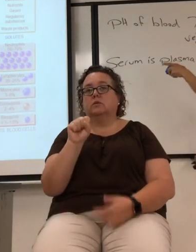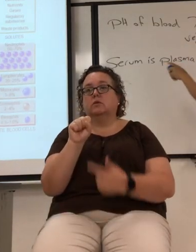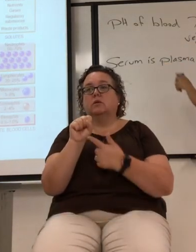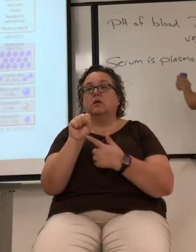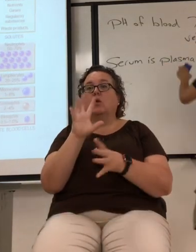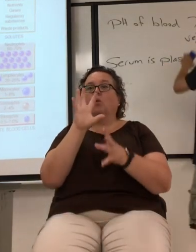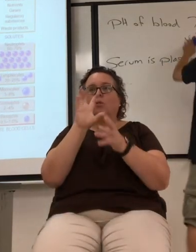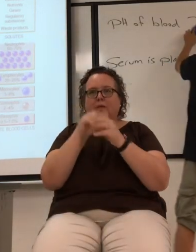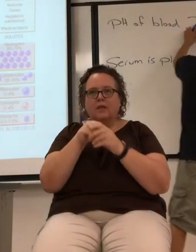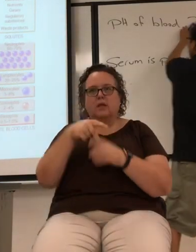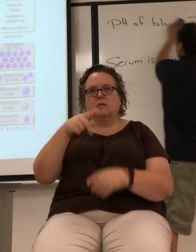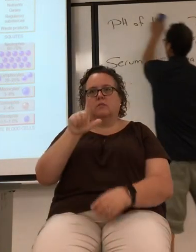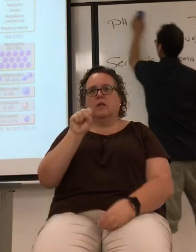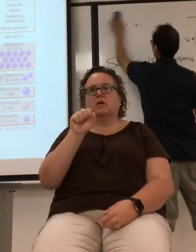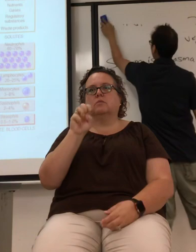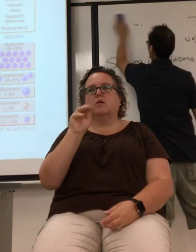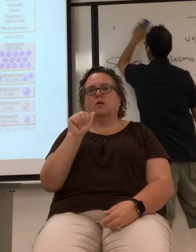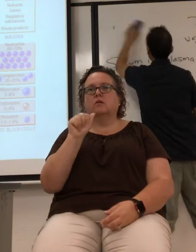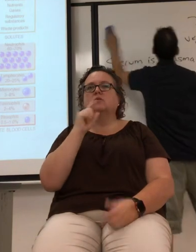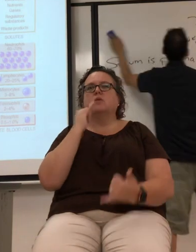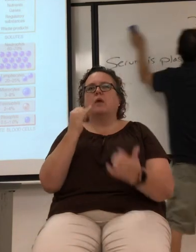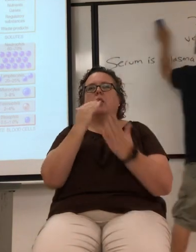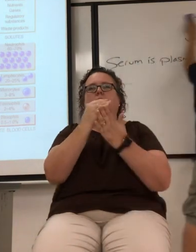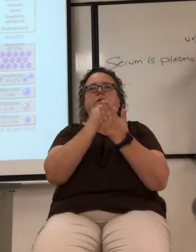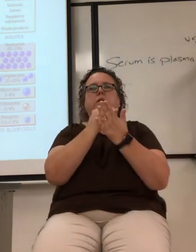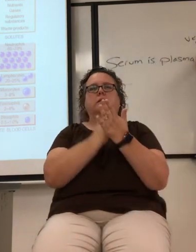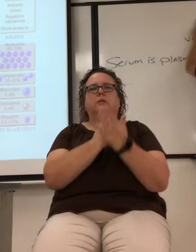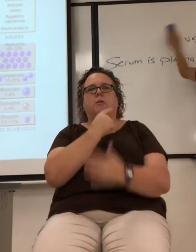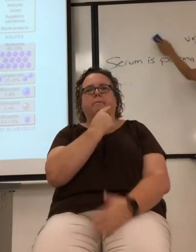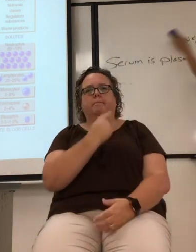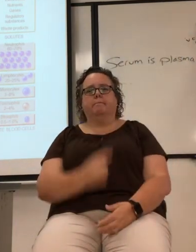in the plasma, so let me list some of those up there.